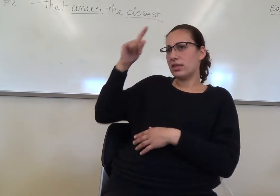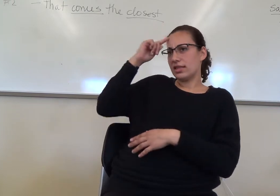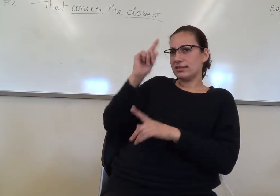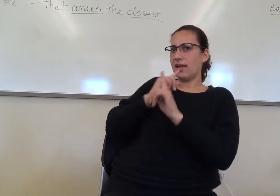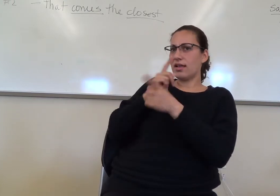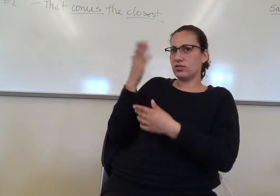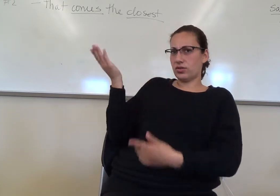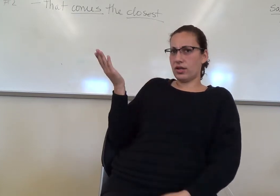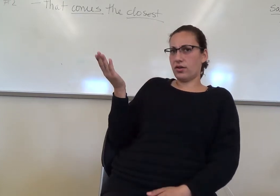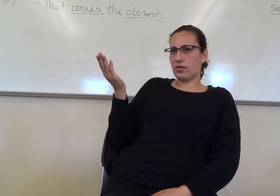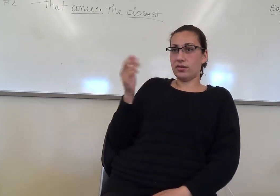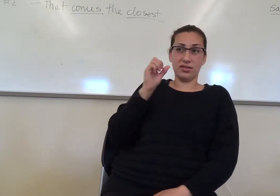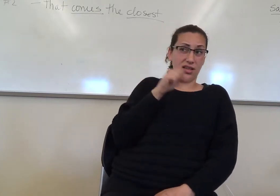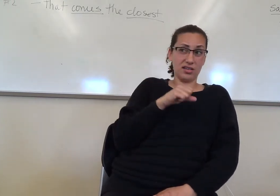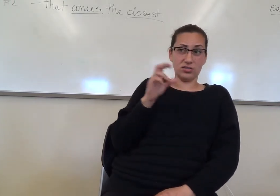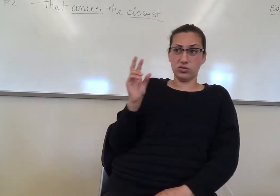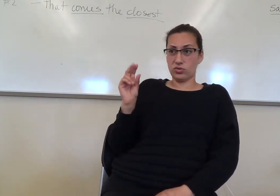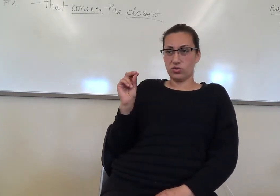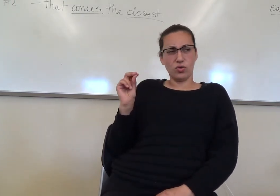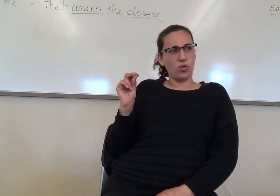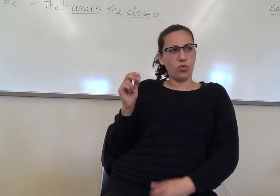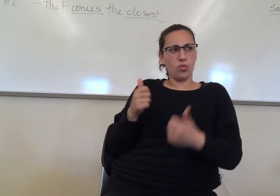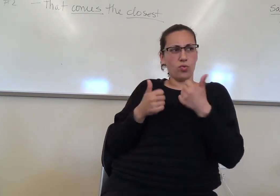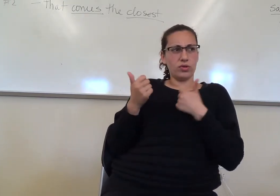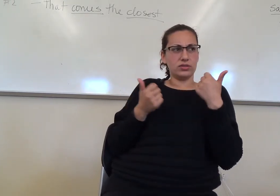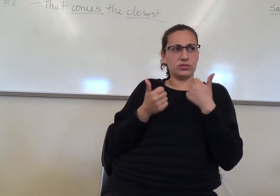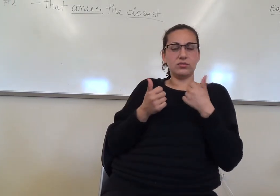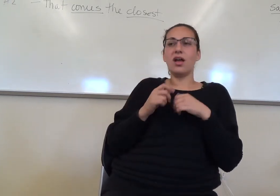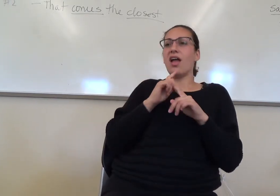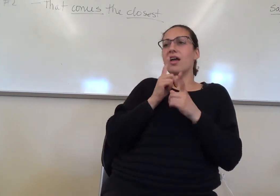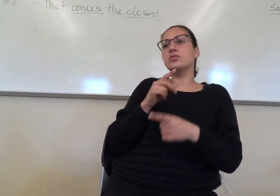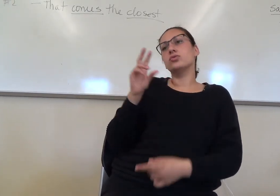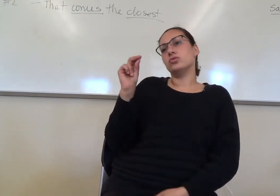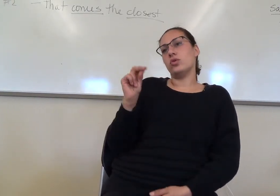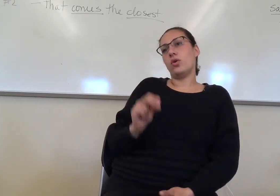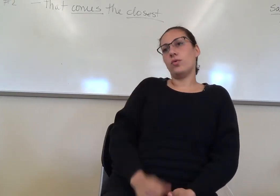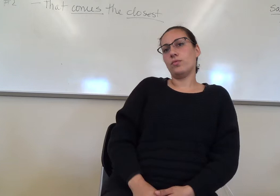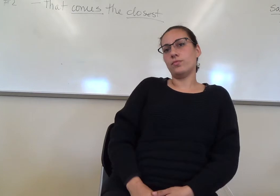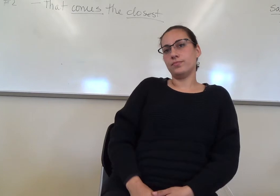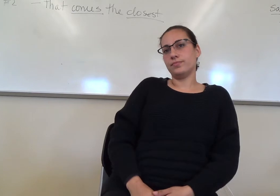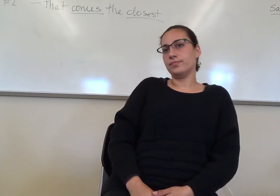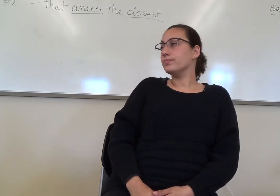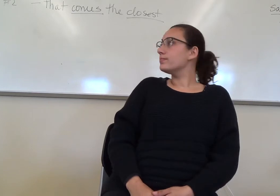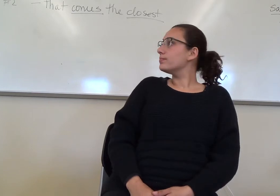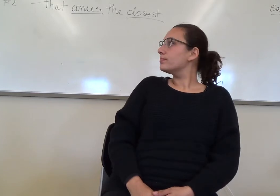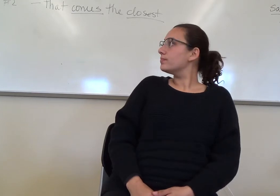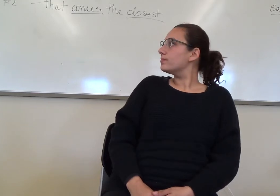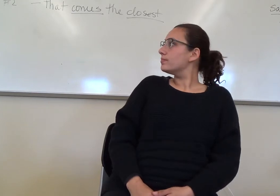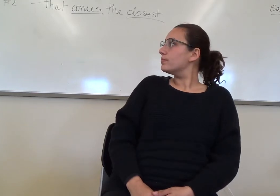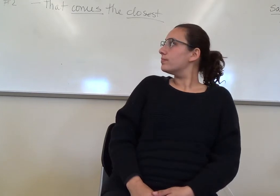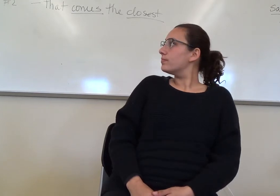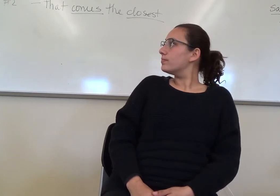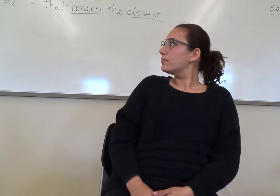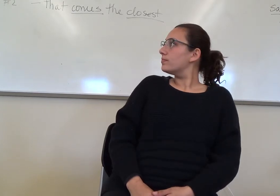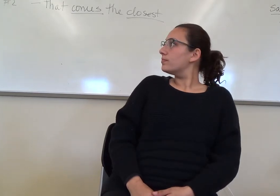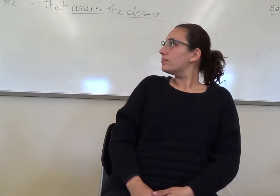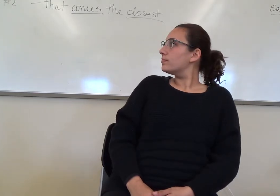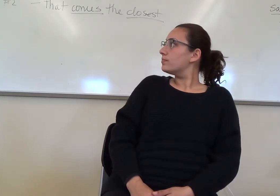Yes or no? No. No. Yeah, pretty sure their answer is no. Okay. So, yeah, so